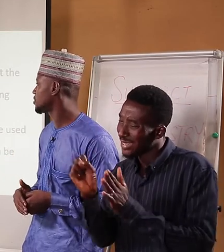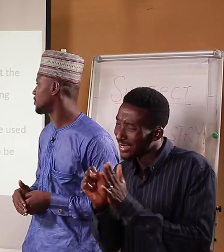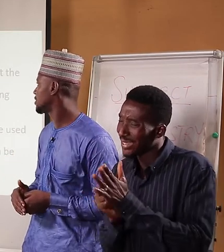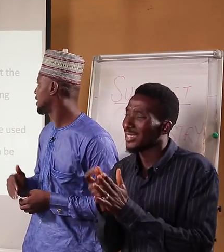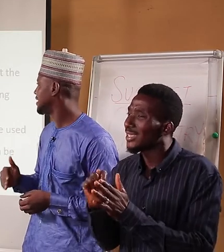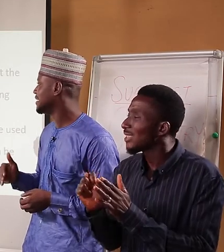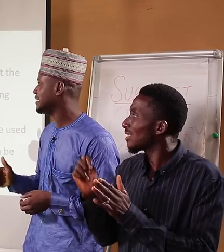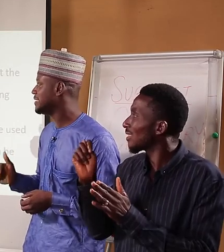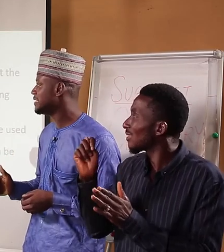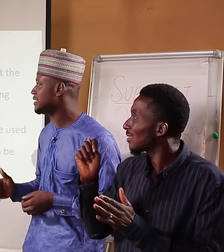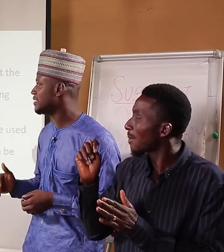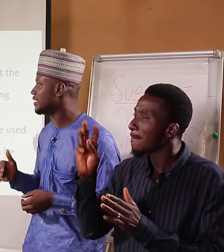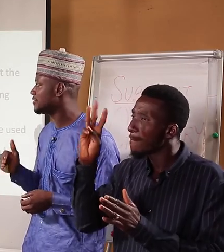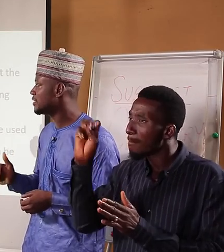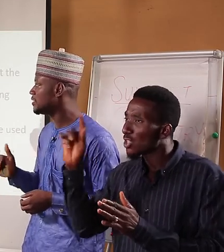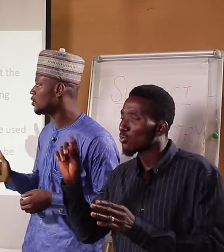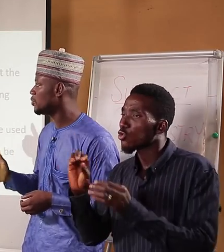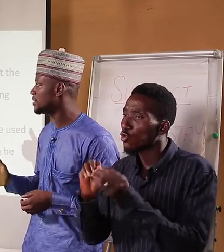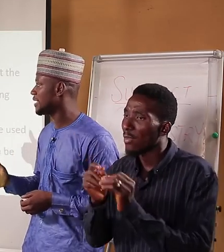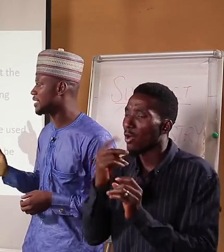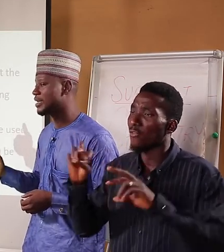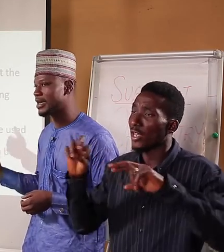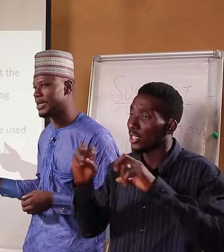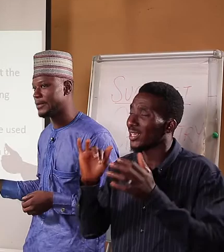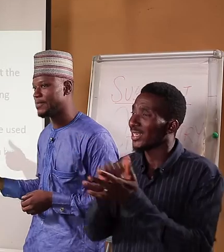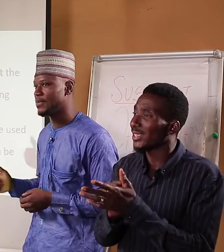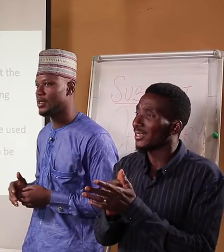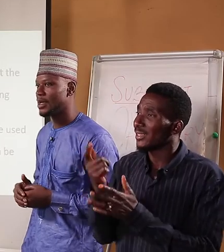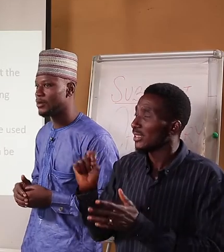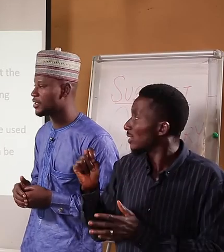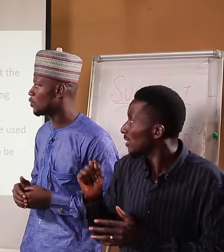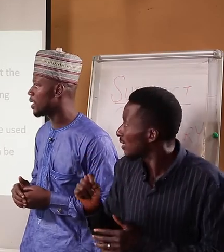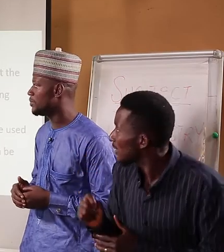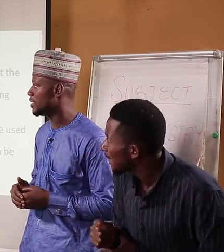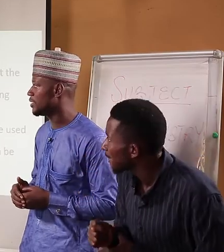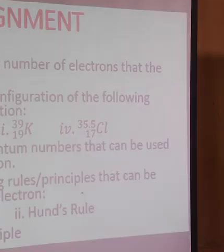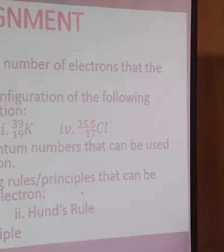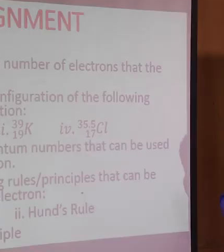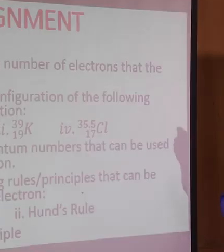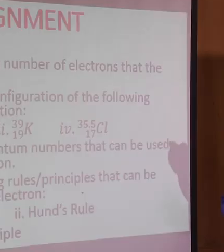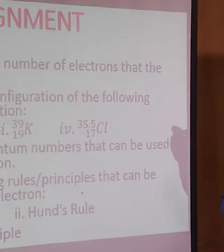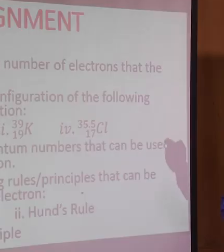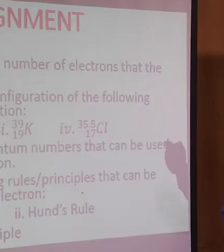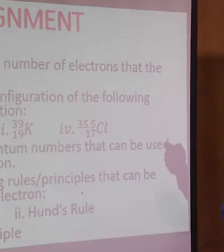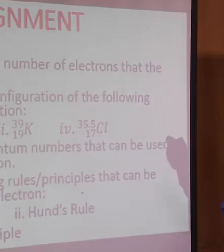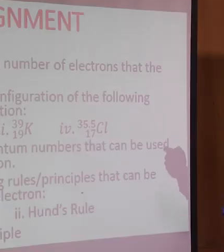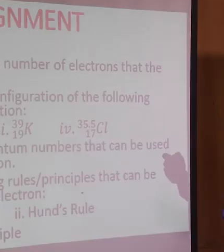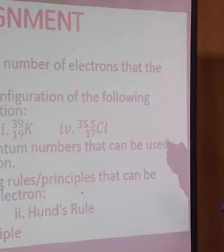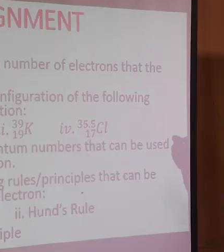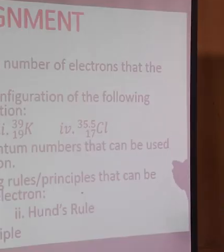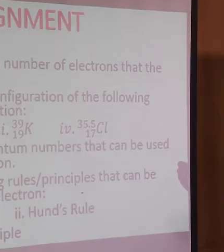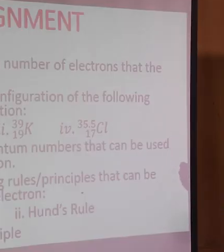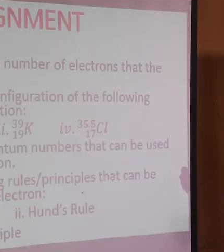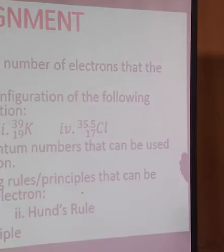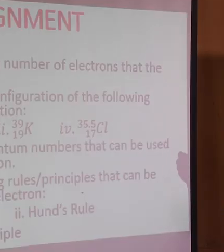of electrons that the 3D orbitals can carry. I'll take 1b again. State the maximum number